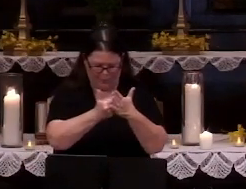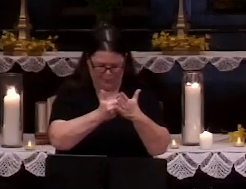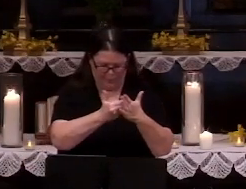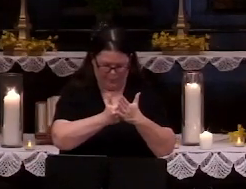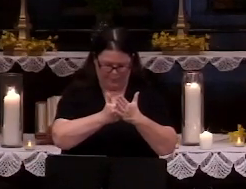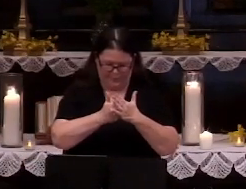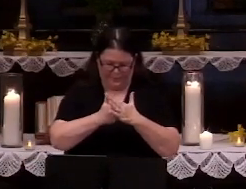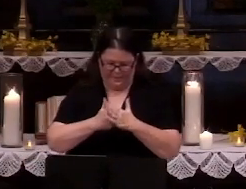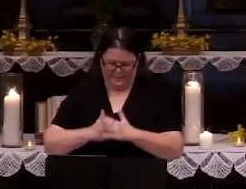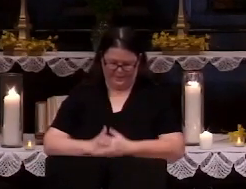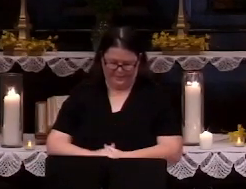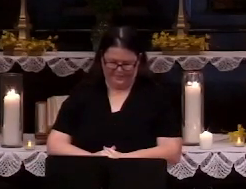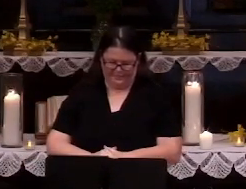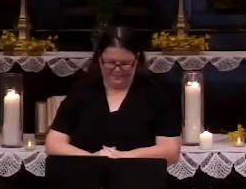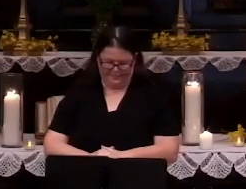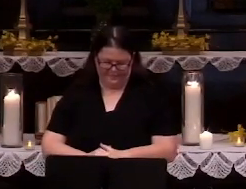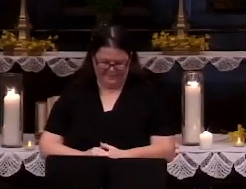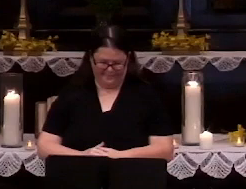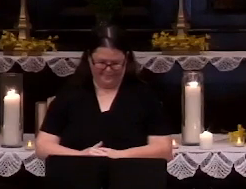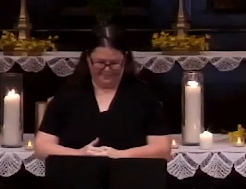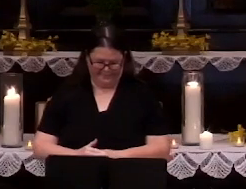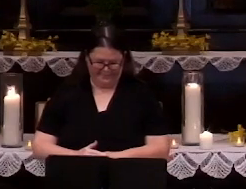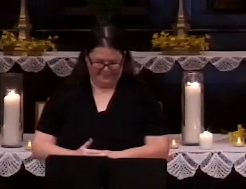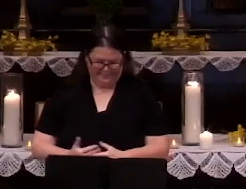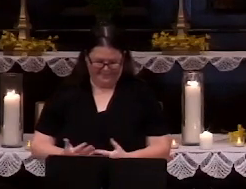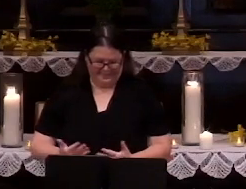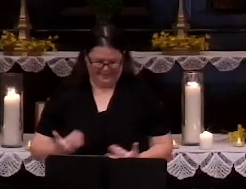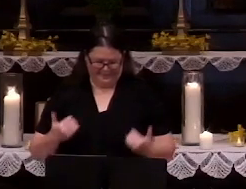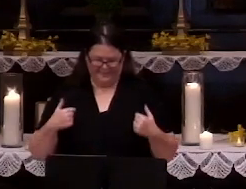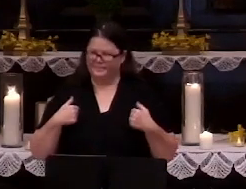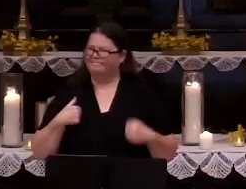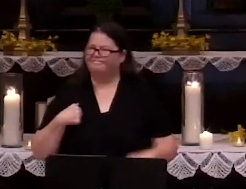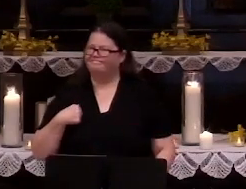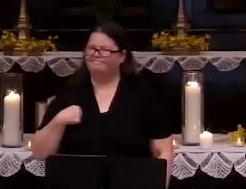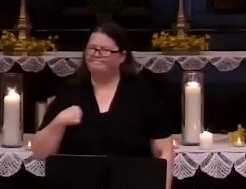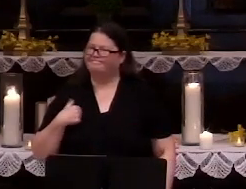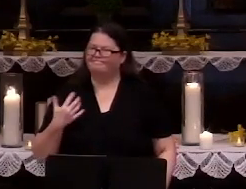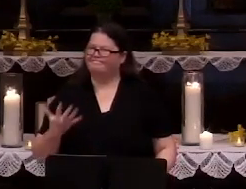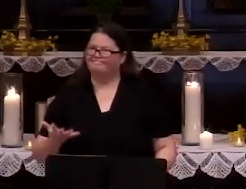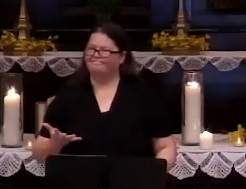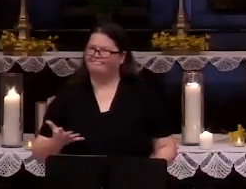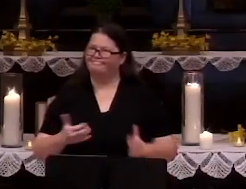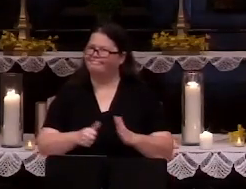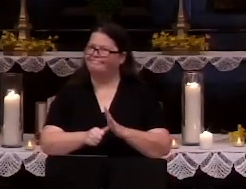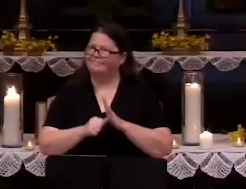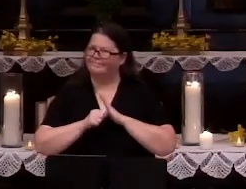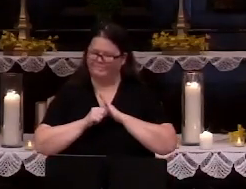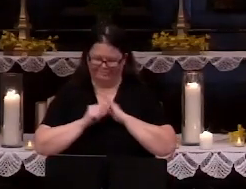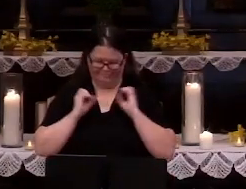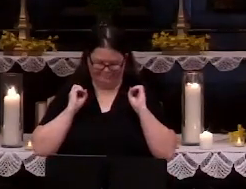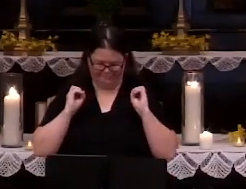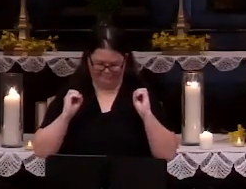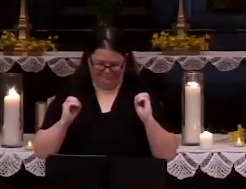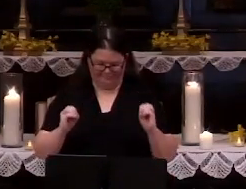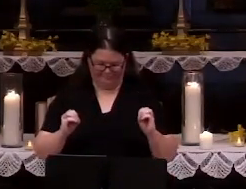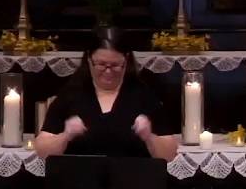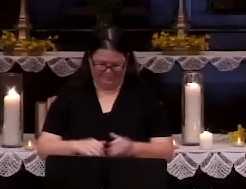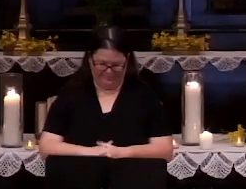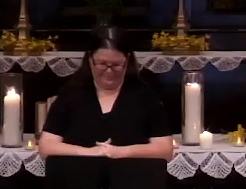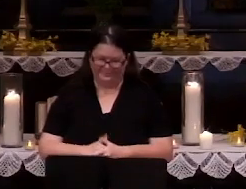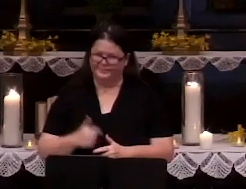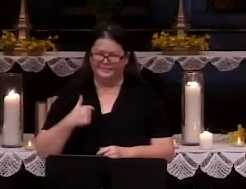me at all. I never expected it to.